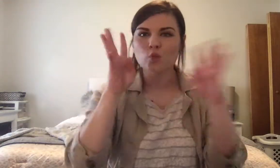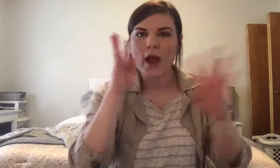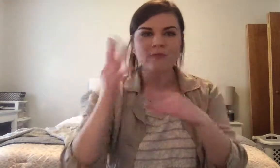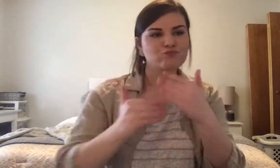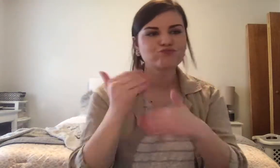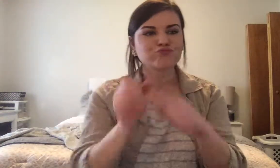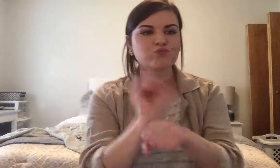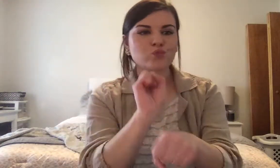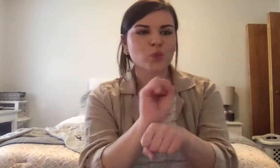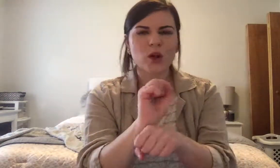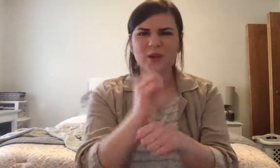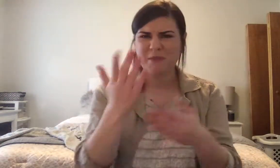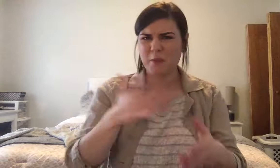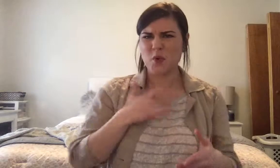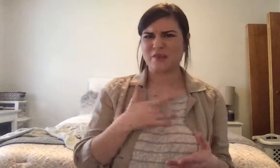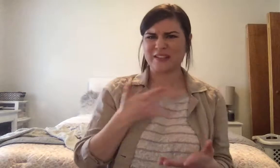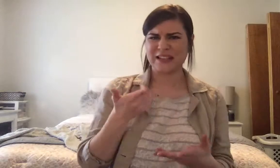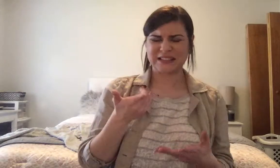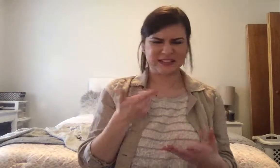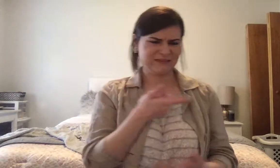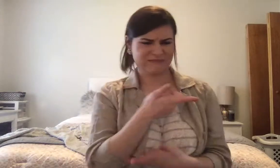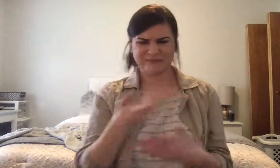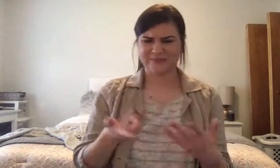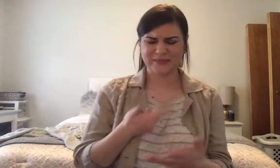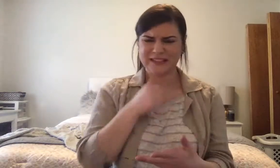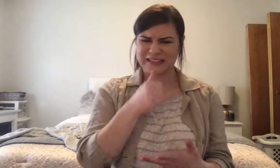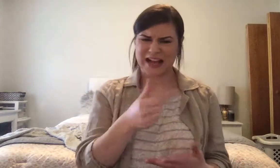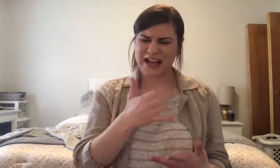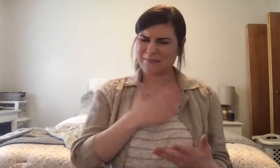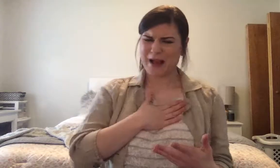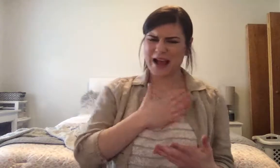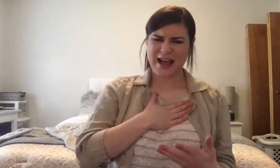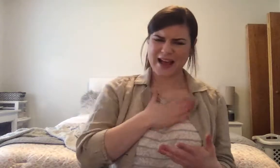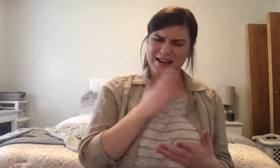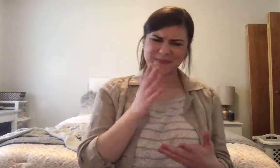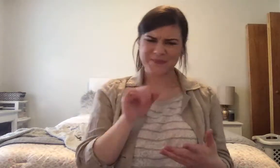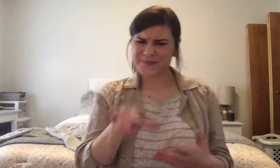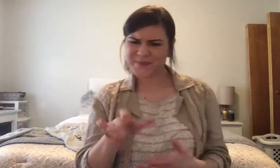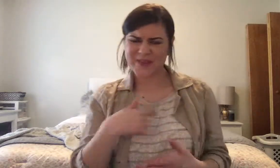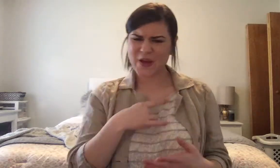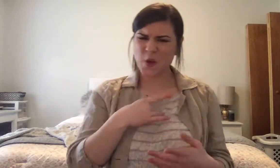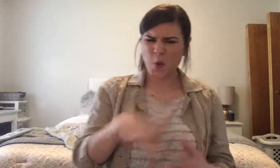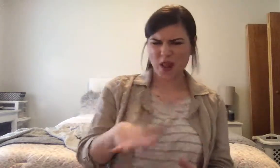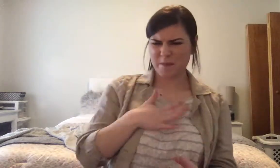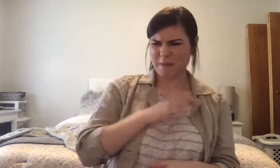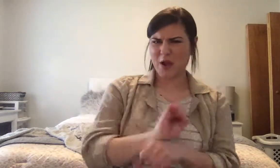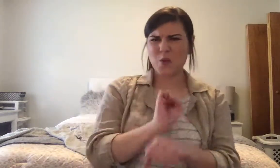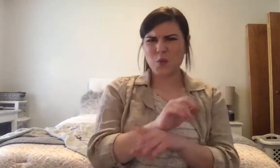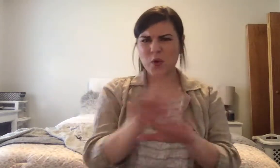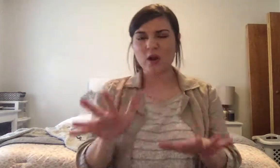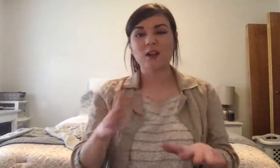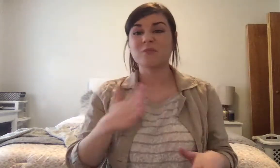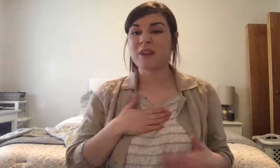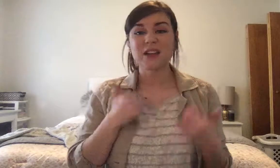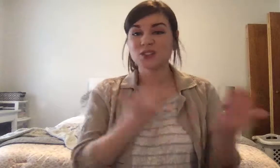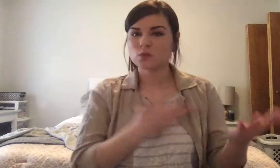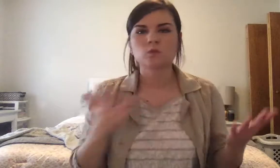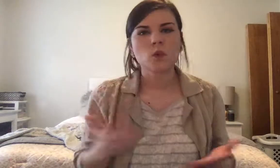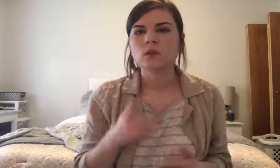where you're in that phase where you don't really like your work, my advice is to just keep going and keep learning and trying to progress and try